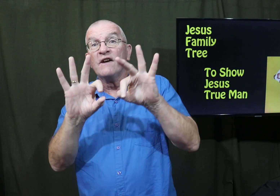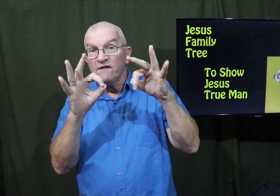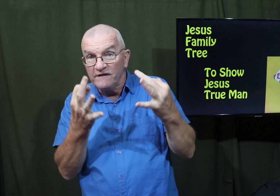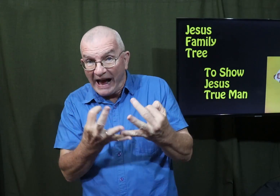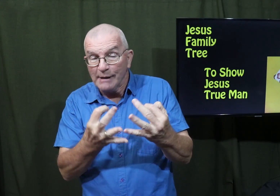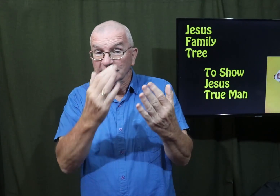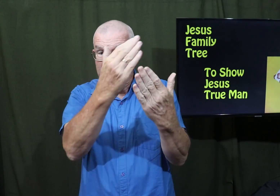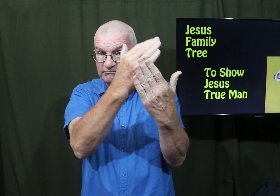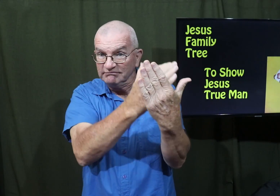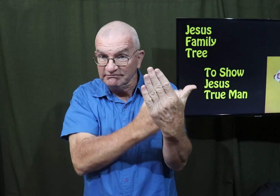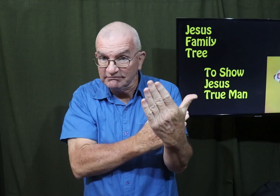Jesus family